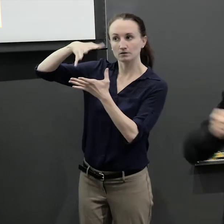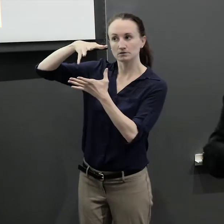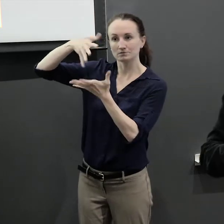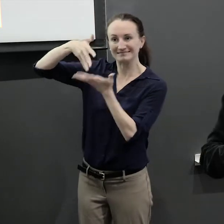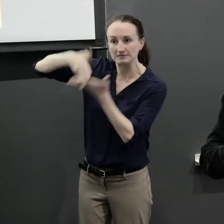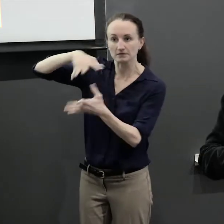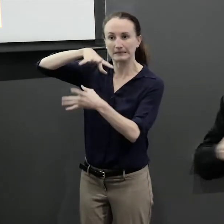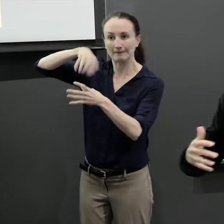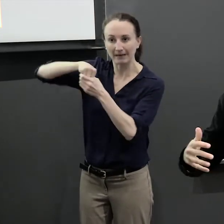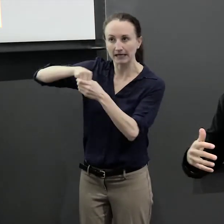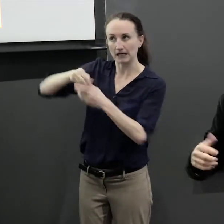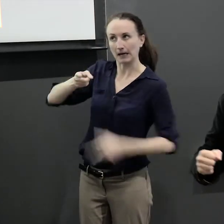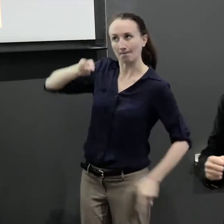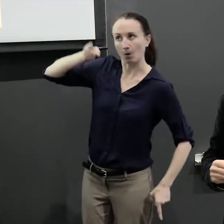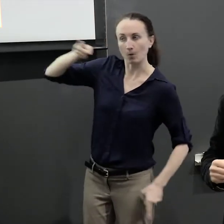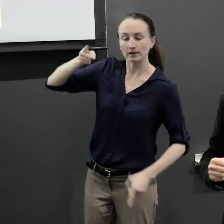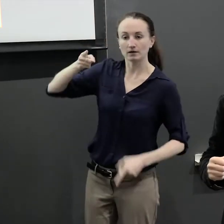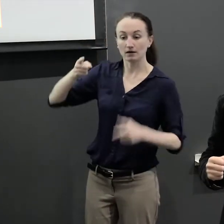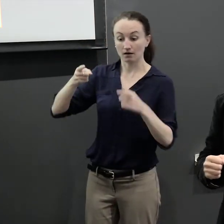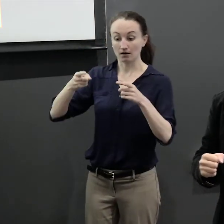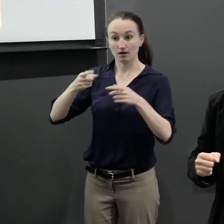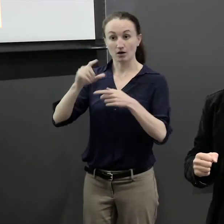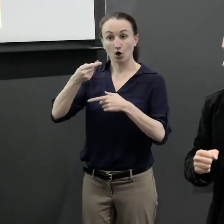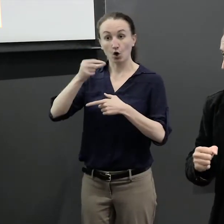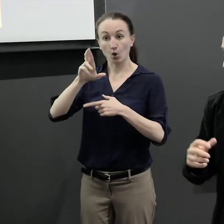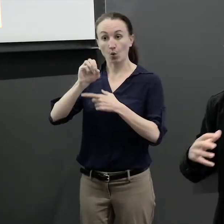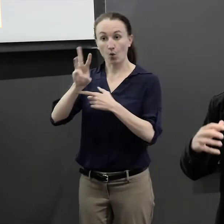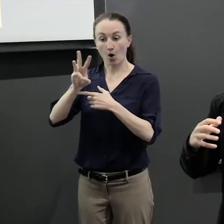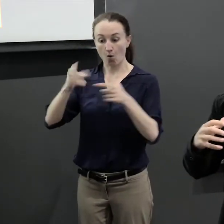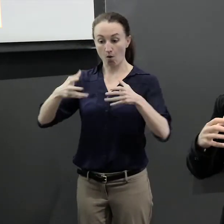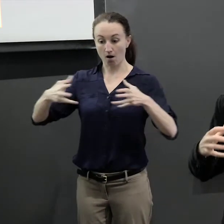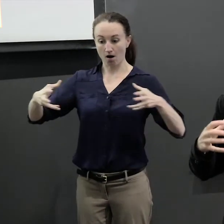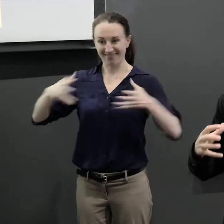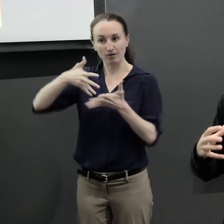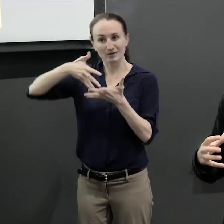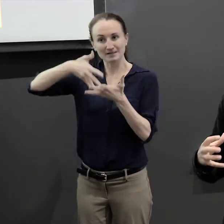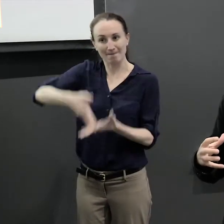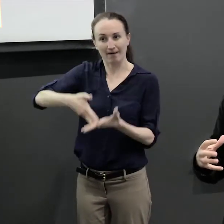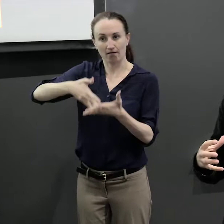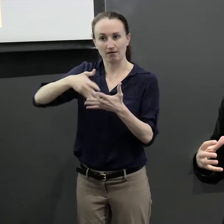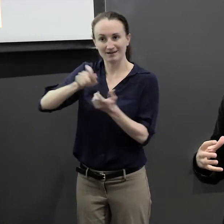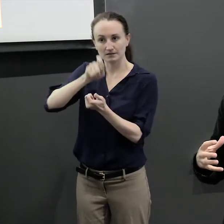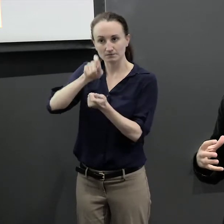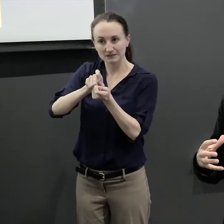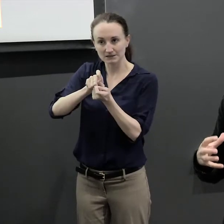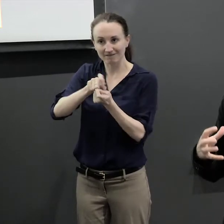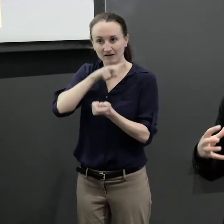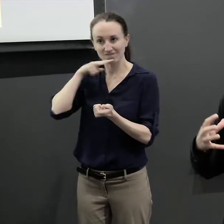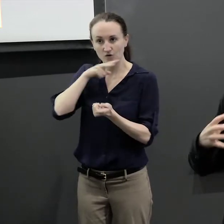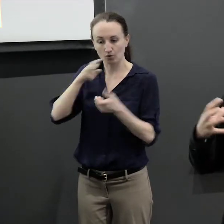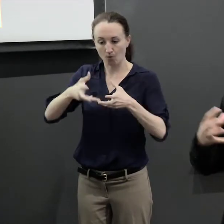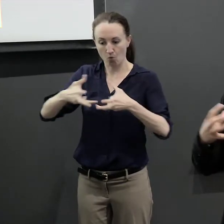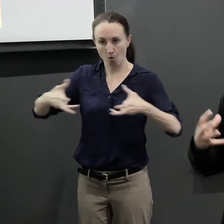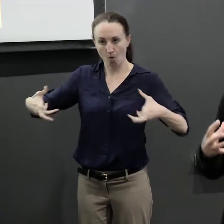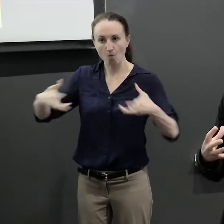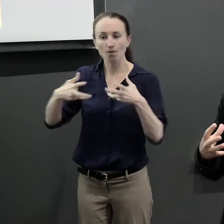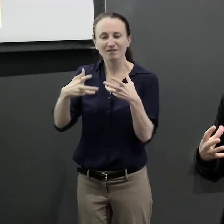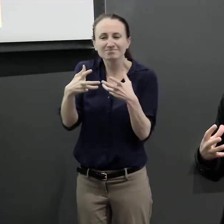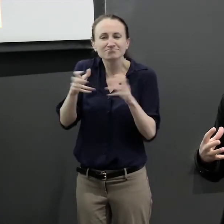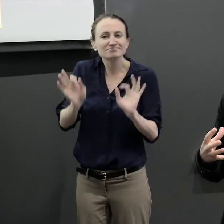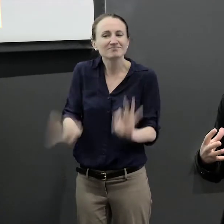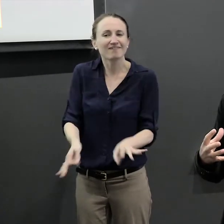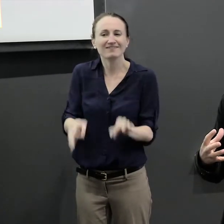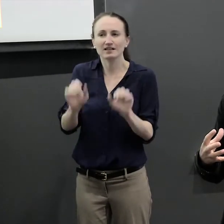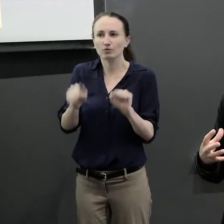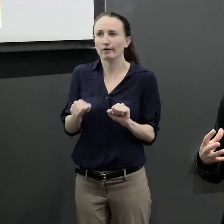pointing. You had grow, which was embedded in a particular verb. And certainly there are things to